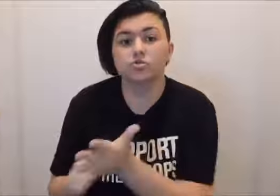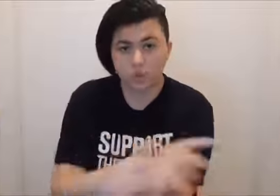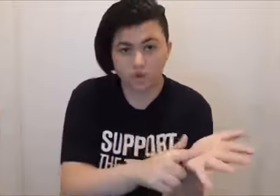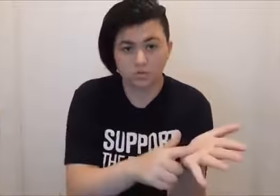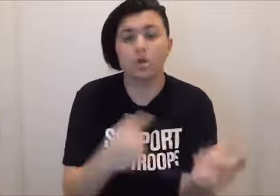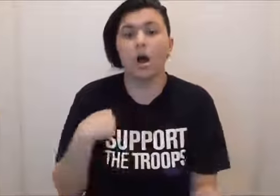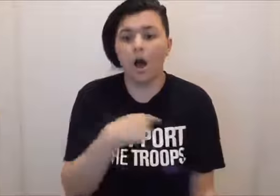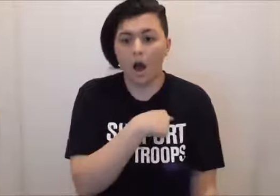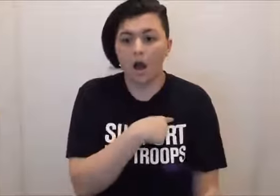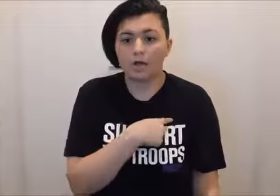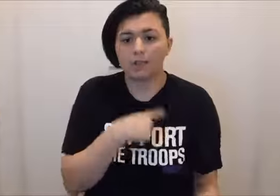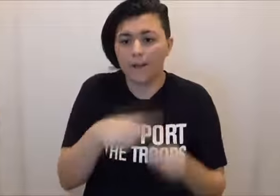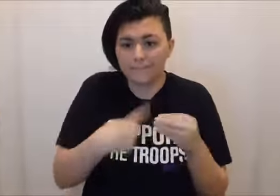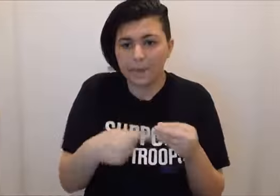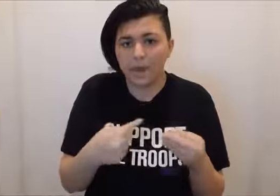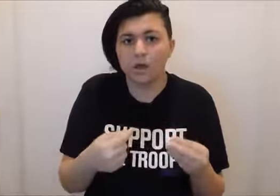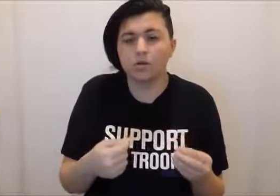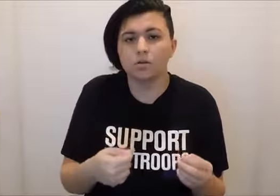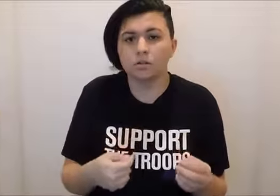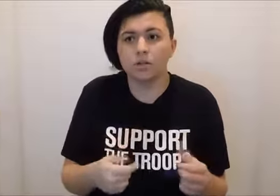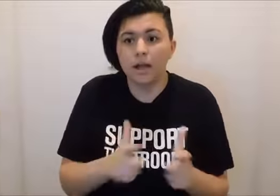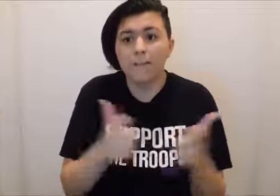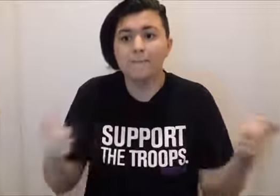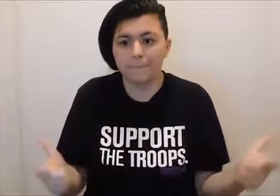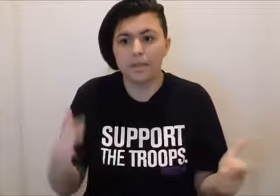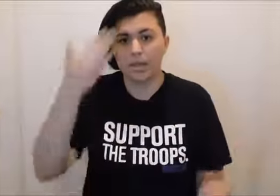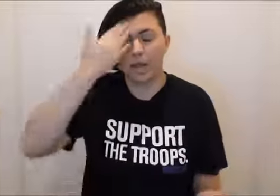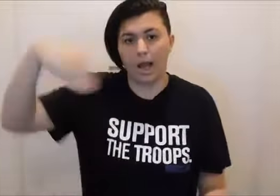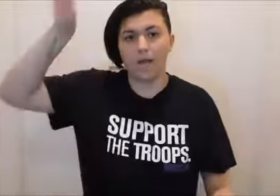when you take anthropology in college. So